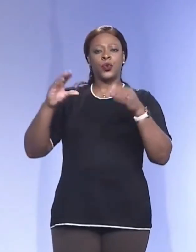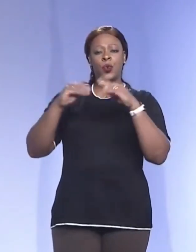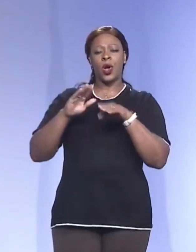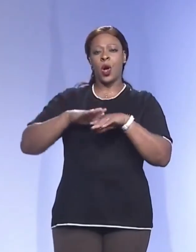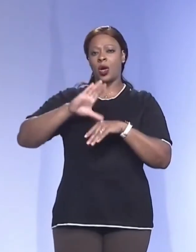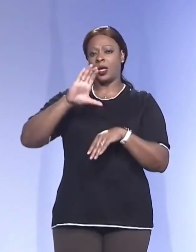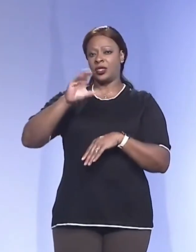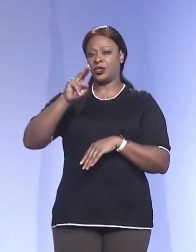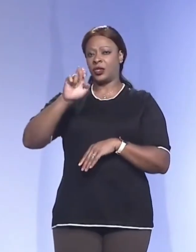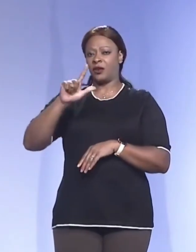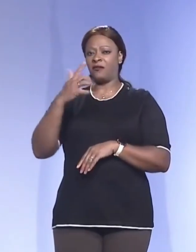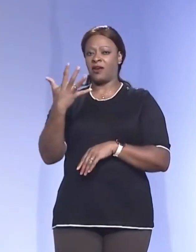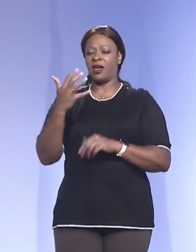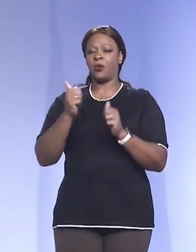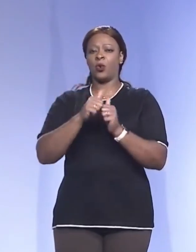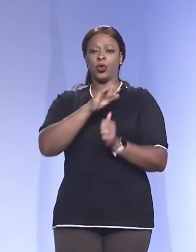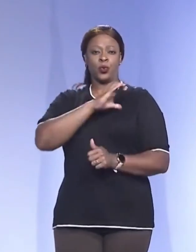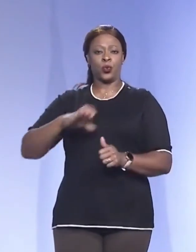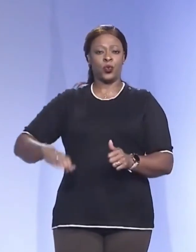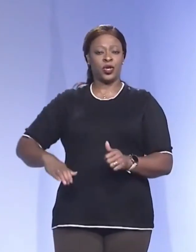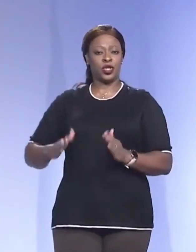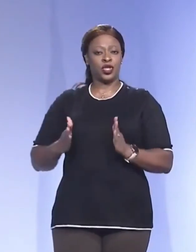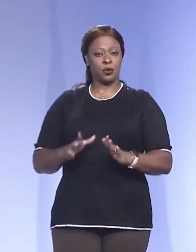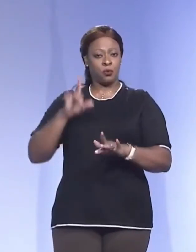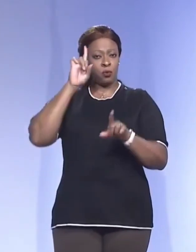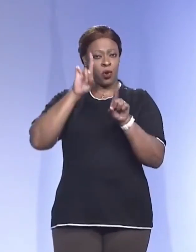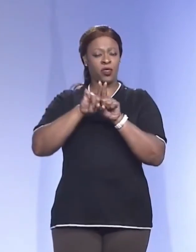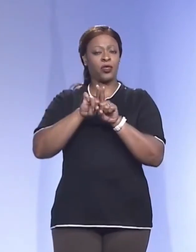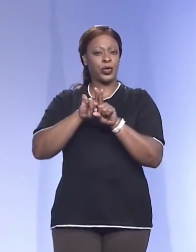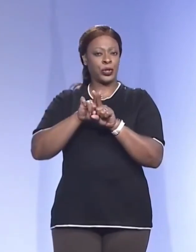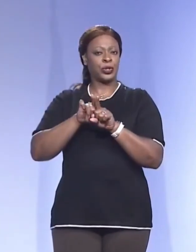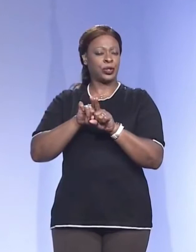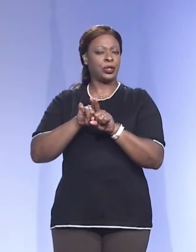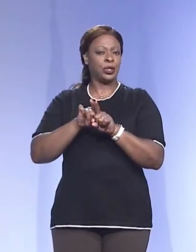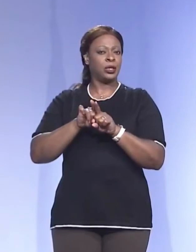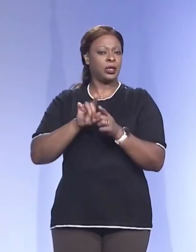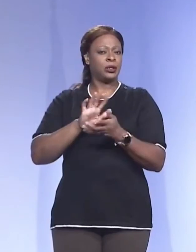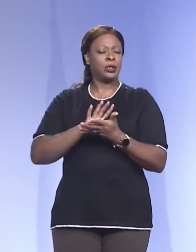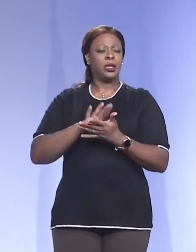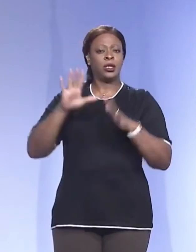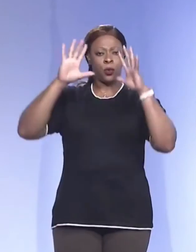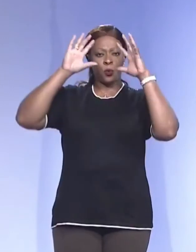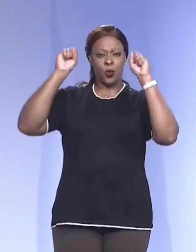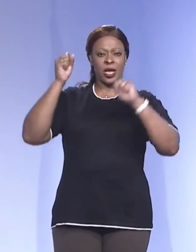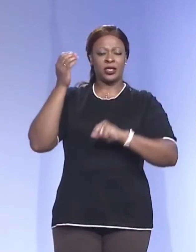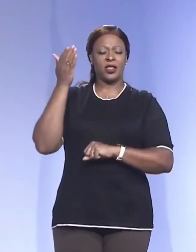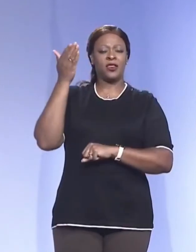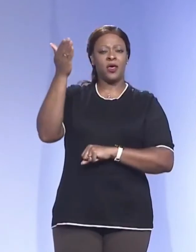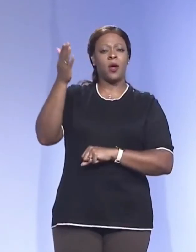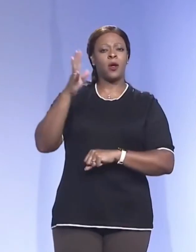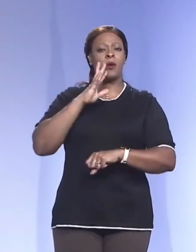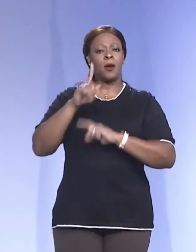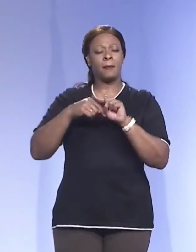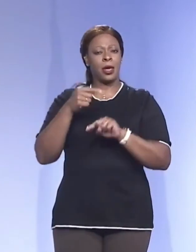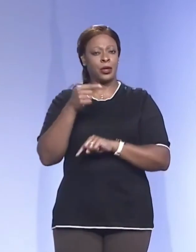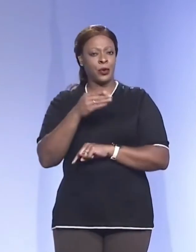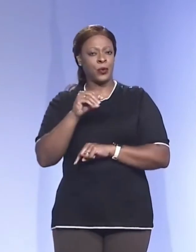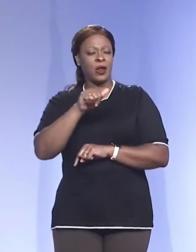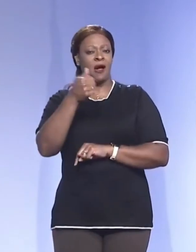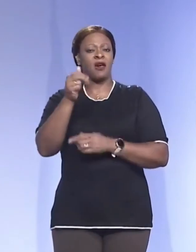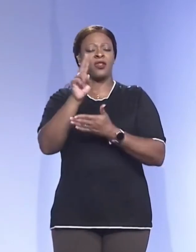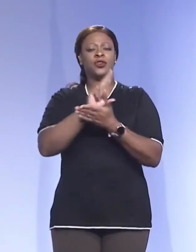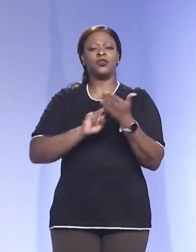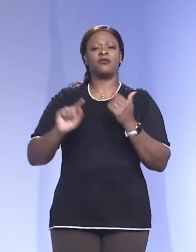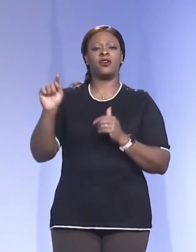ago with Christian Brothers, and they really, President Shannon over there talked about you and some of the other